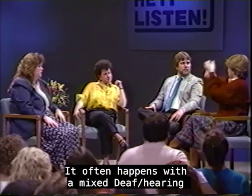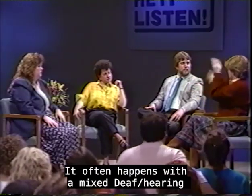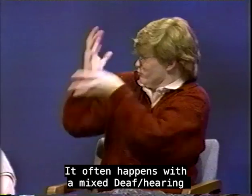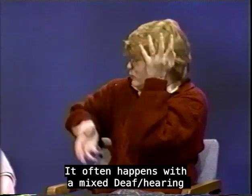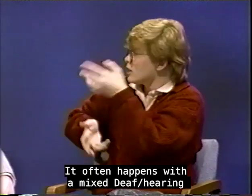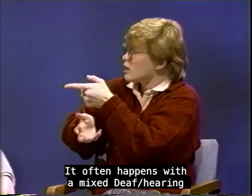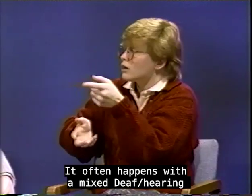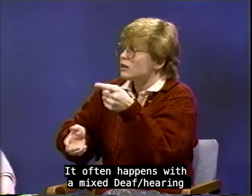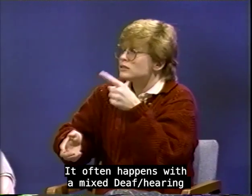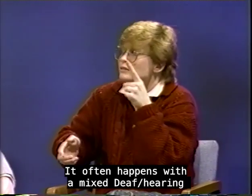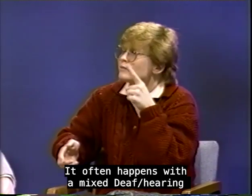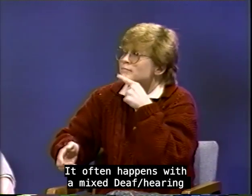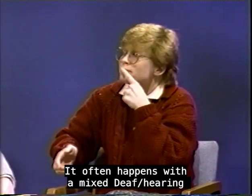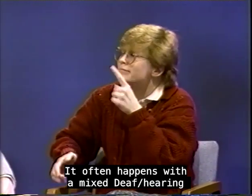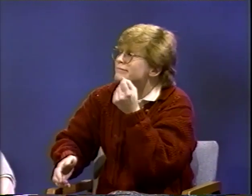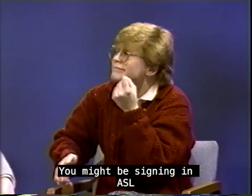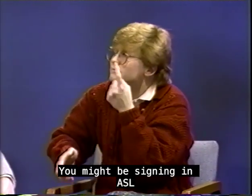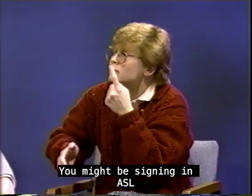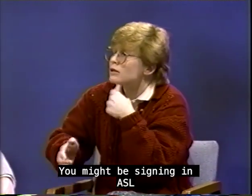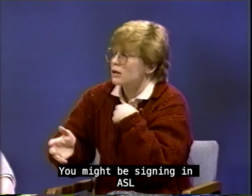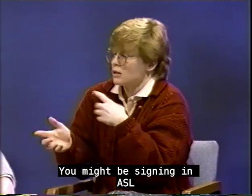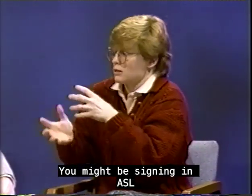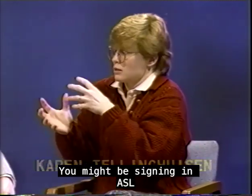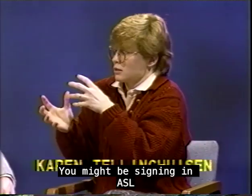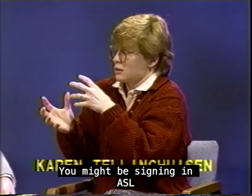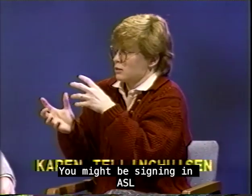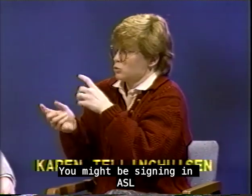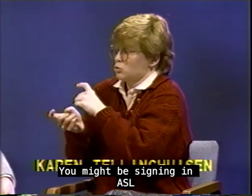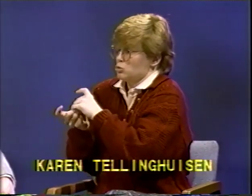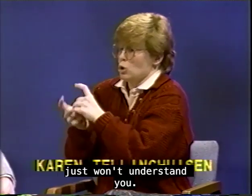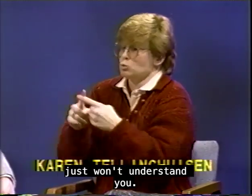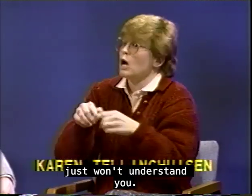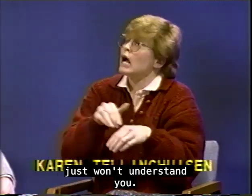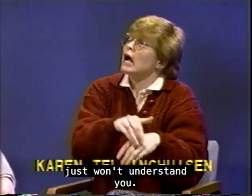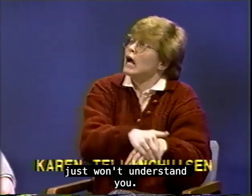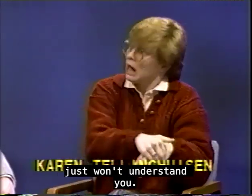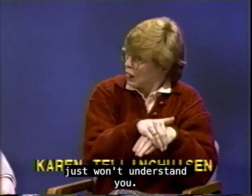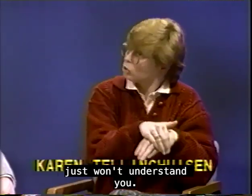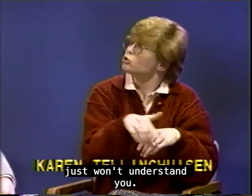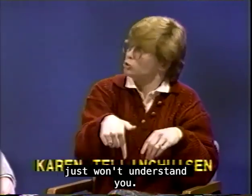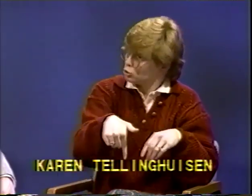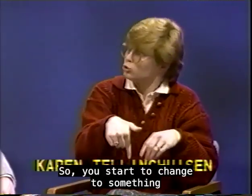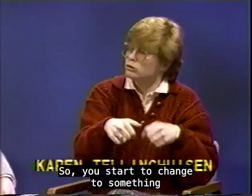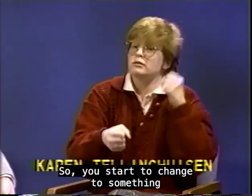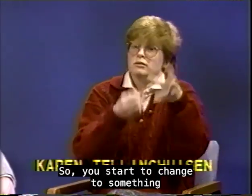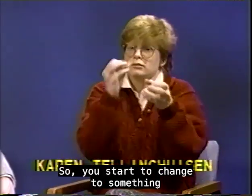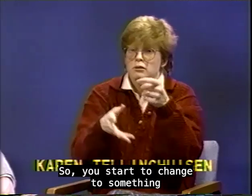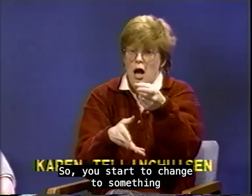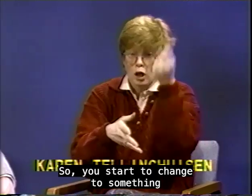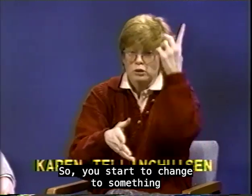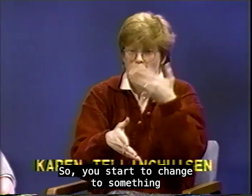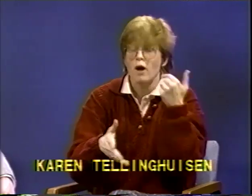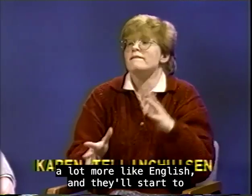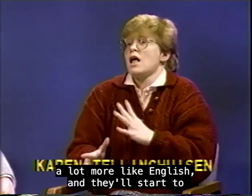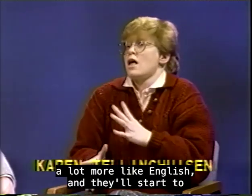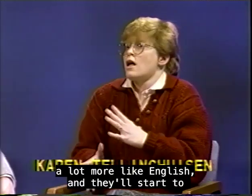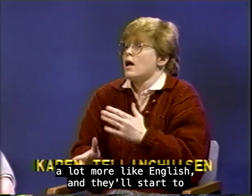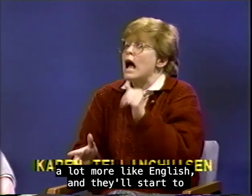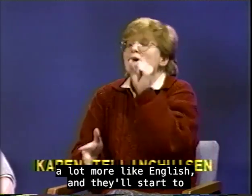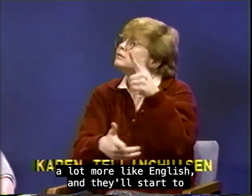Often it happens with a mixed deaf hearing group. You might be signing an ASL and the hearing person just won't understand you. So you start to change to something a lot more like English